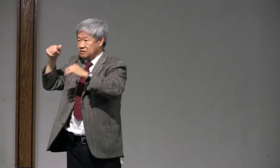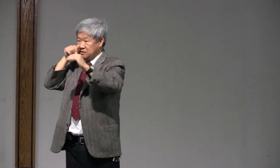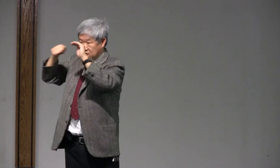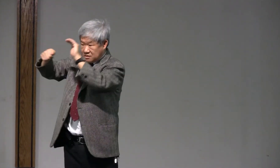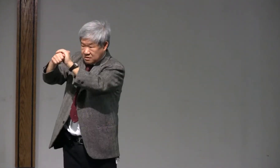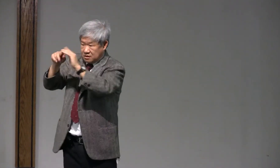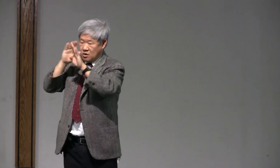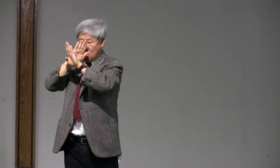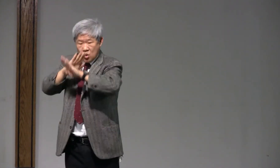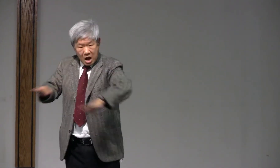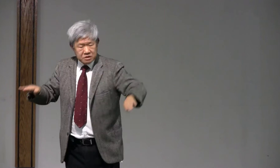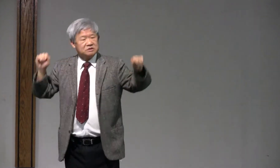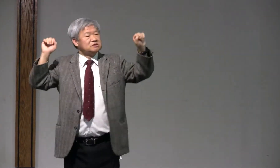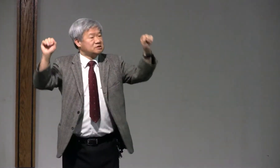They have farms.